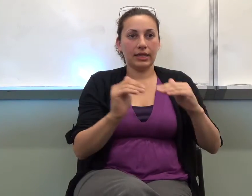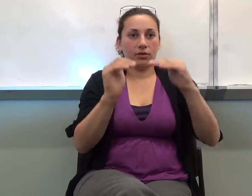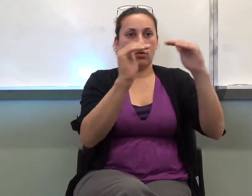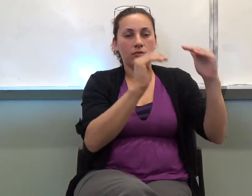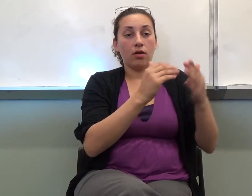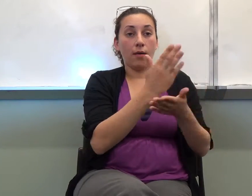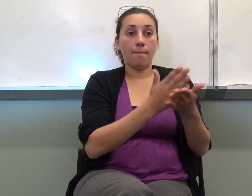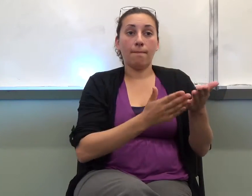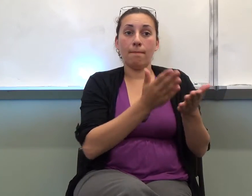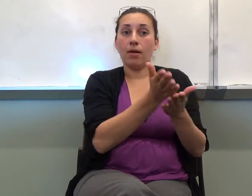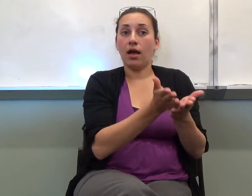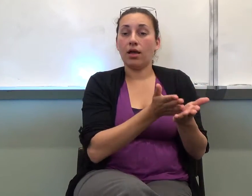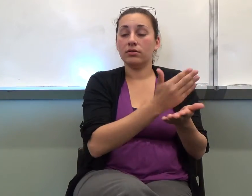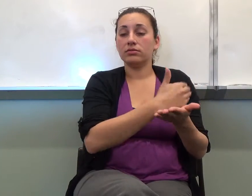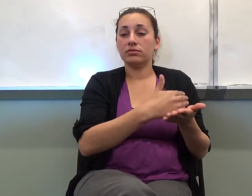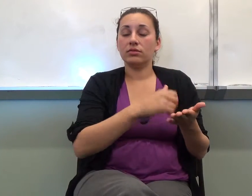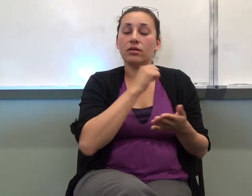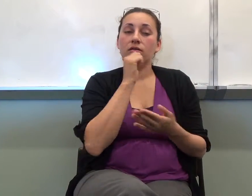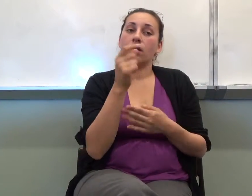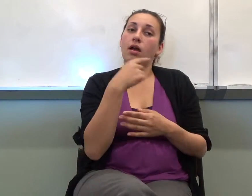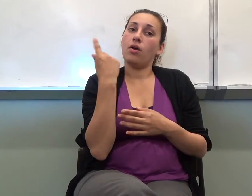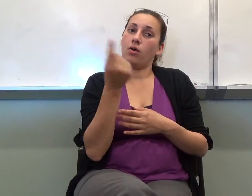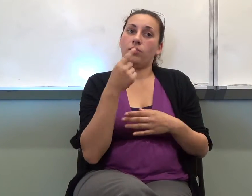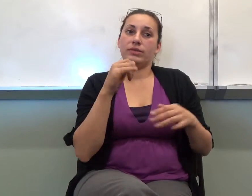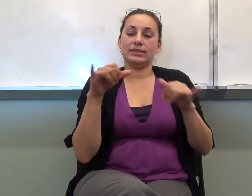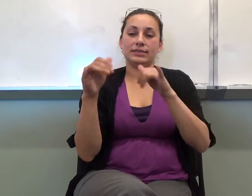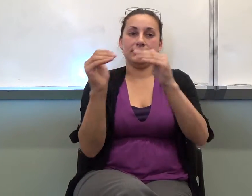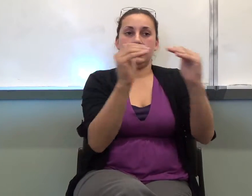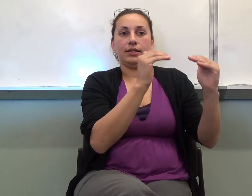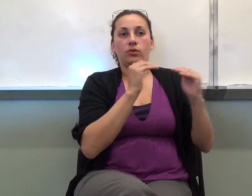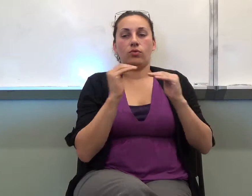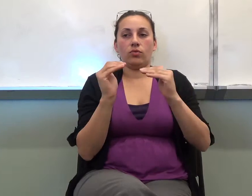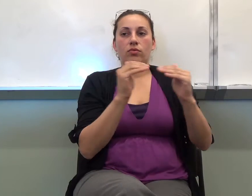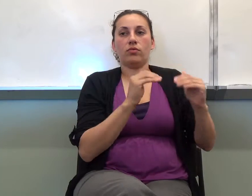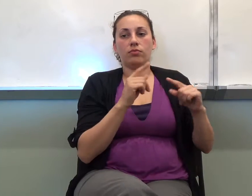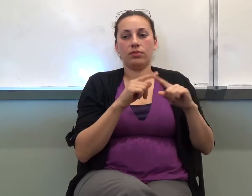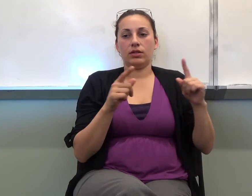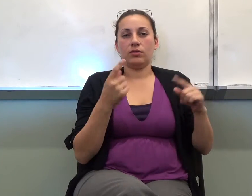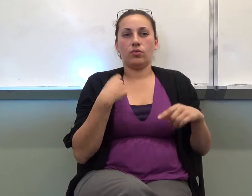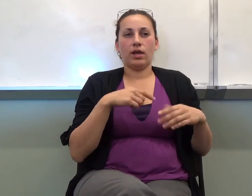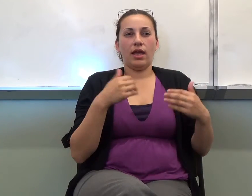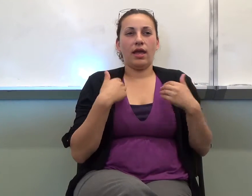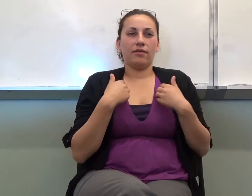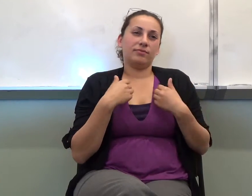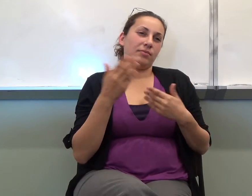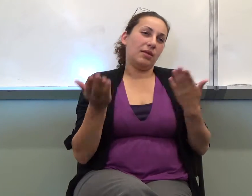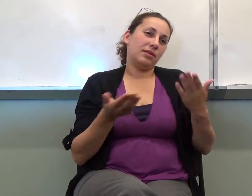charts are not always equal size. But we started out with something like this. We have maybe a 6-piece one.